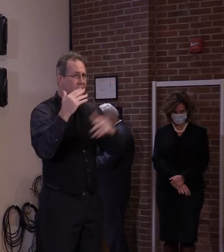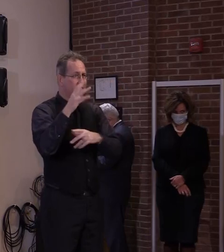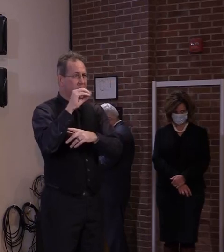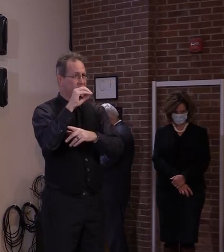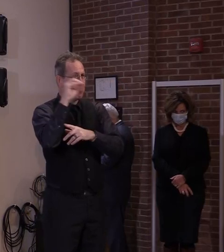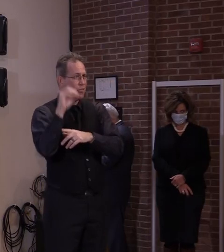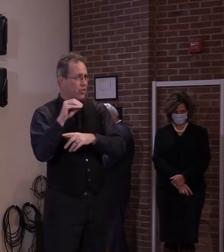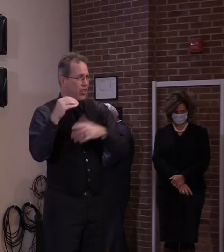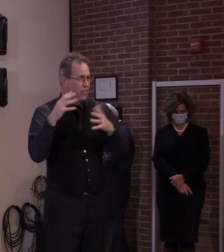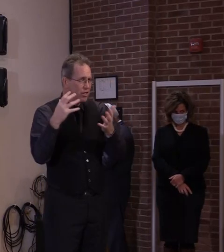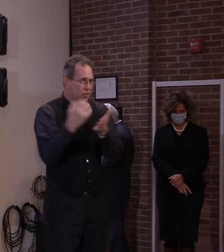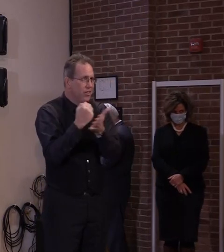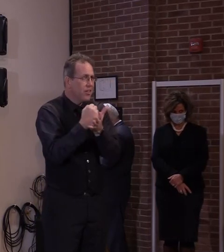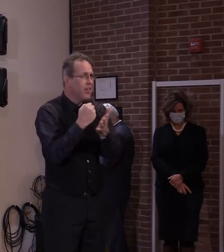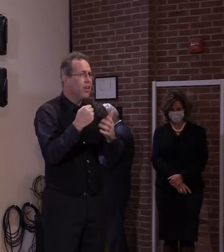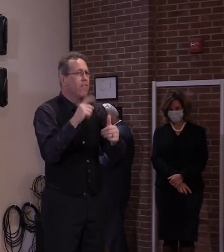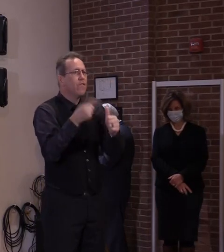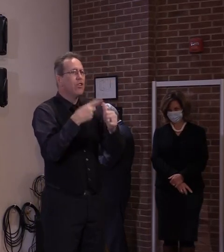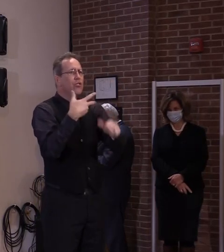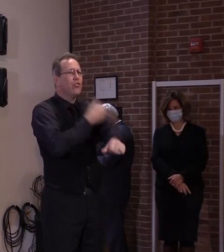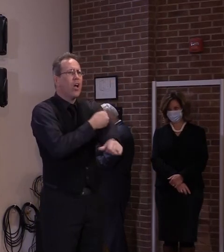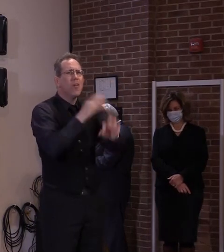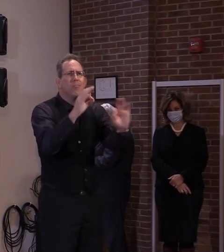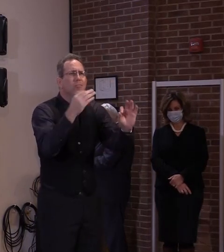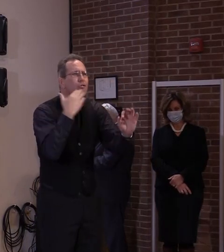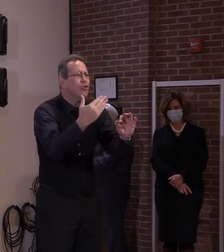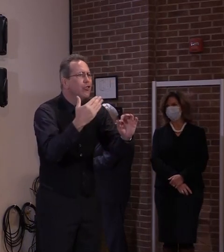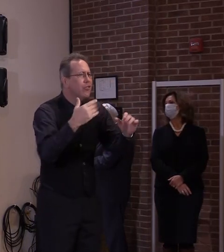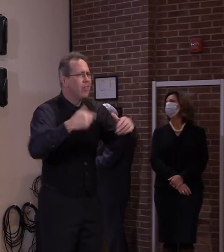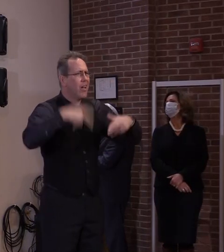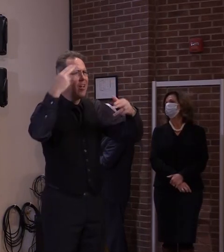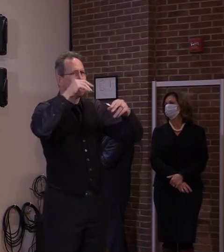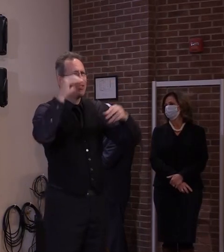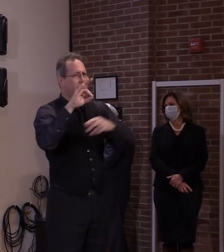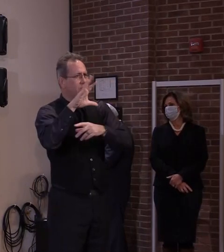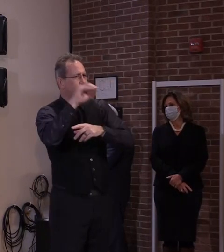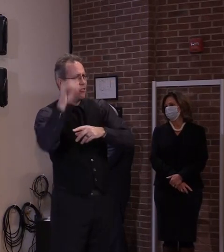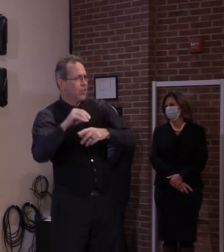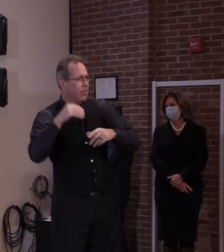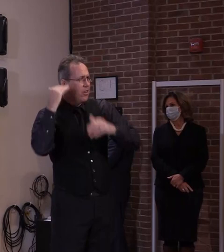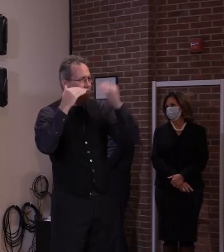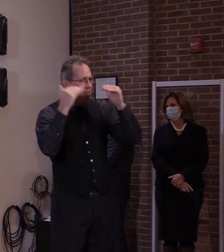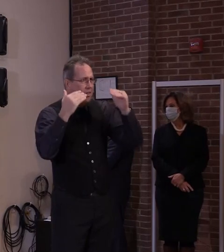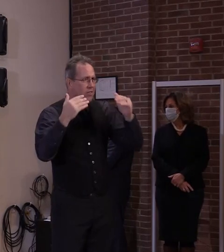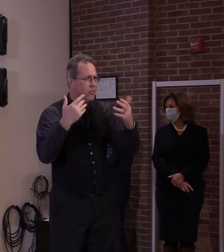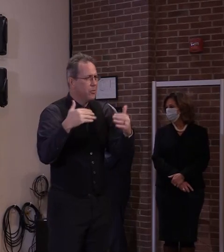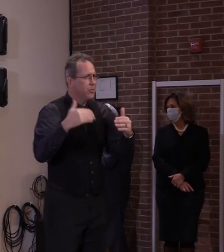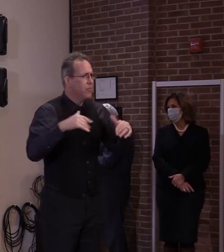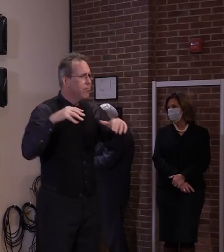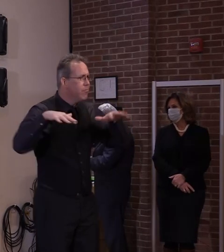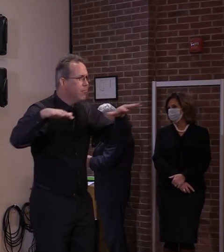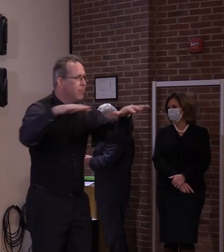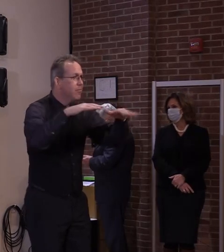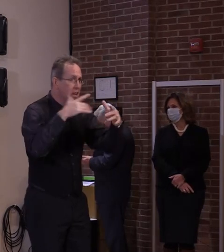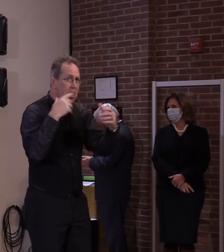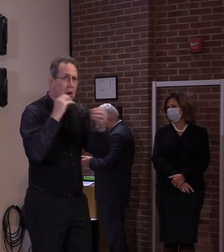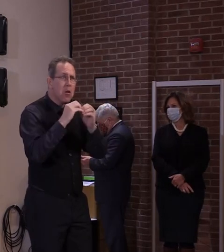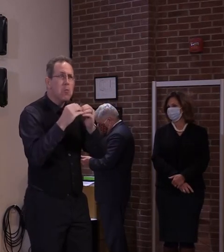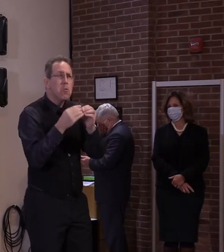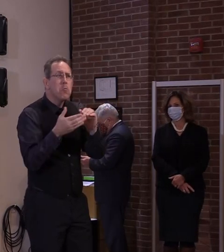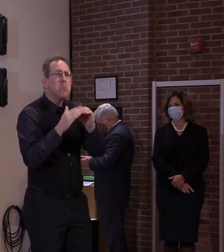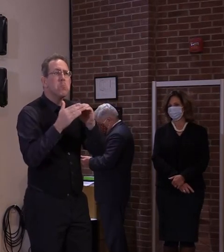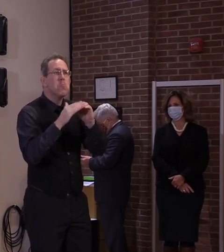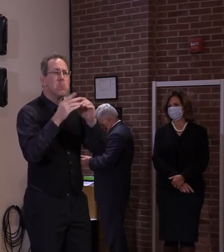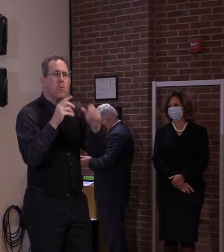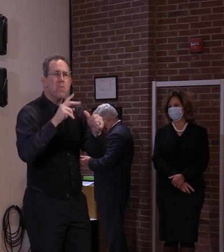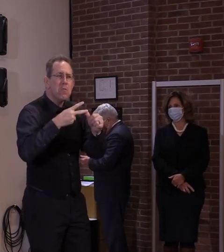to at least have one dose. What we'd like them to do, if we could get that 95% to continue to